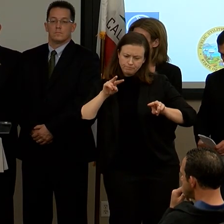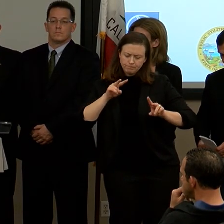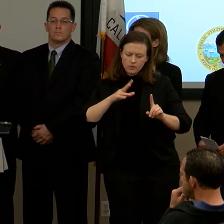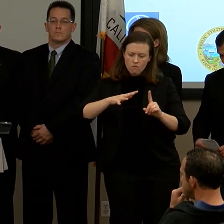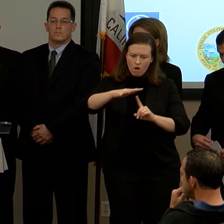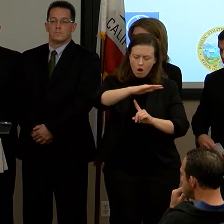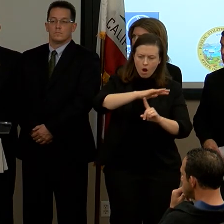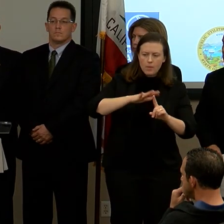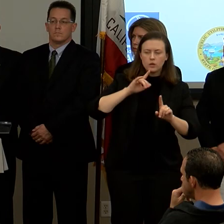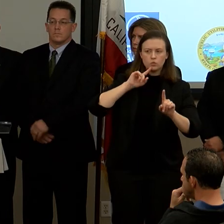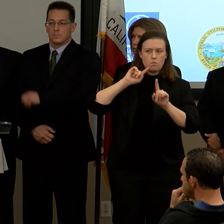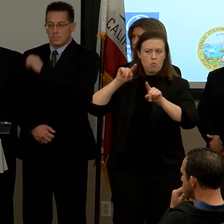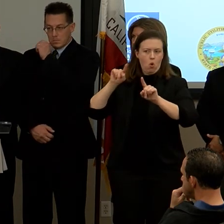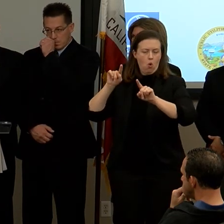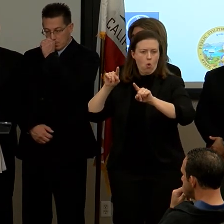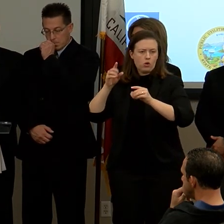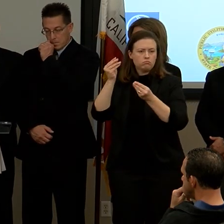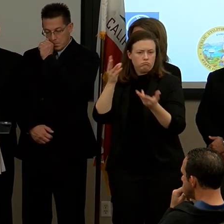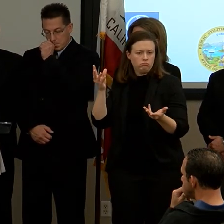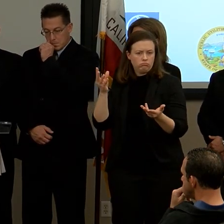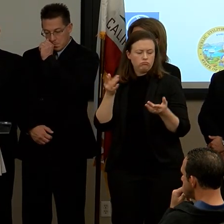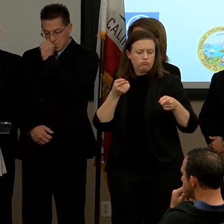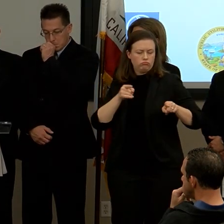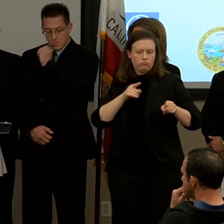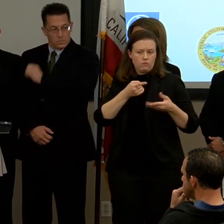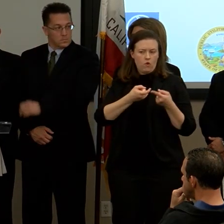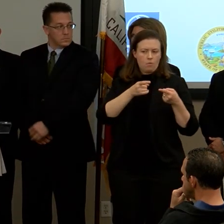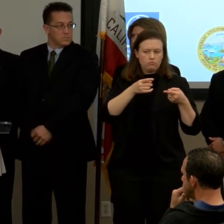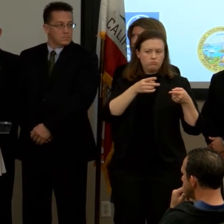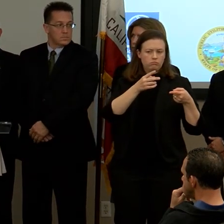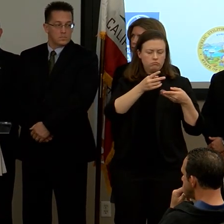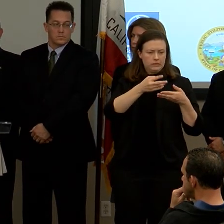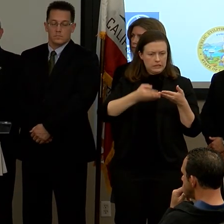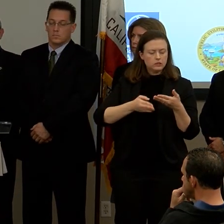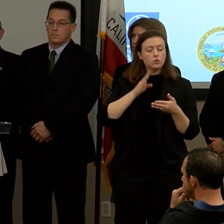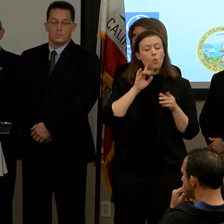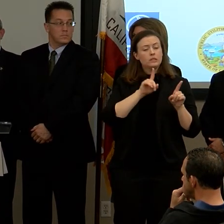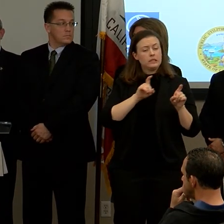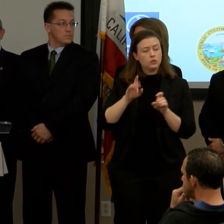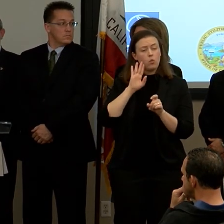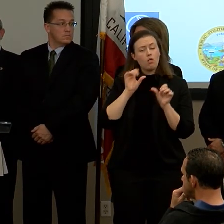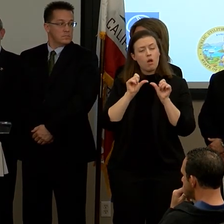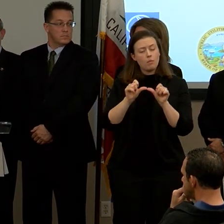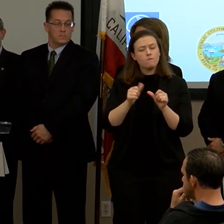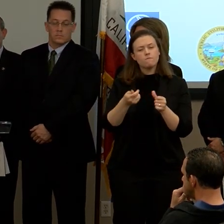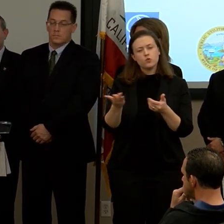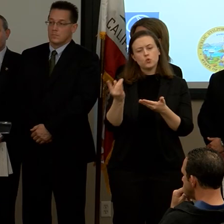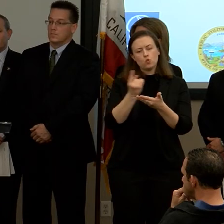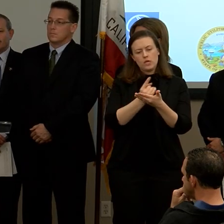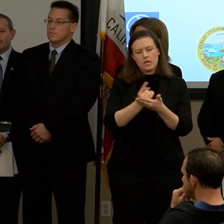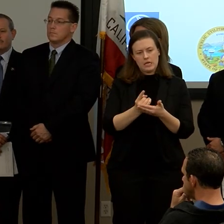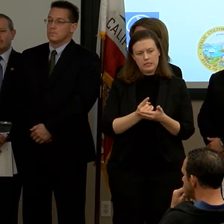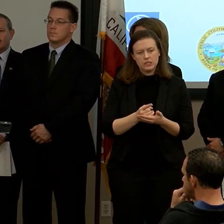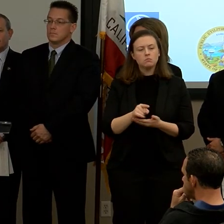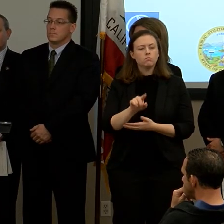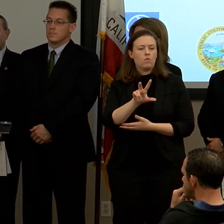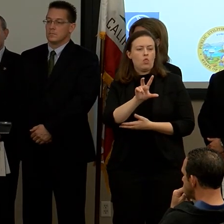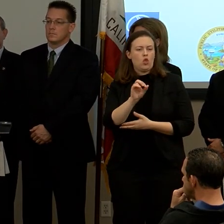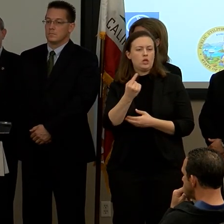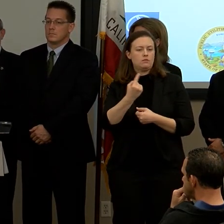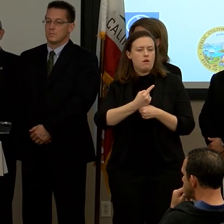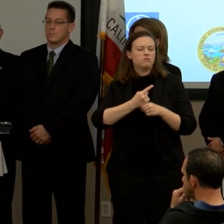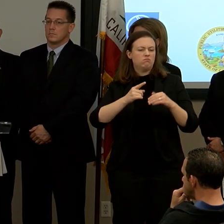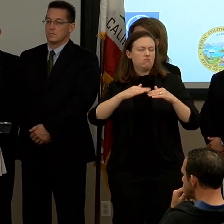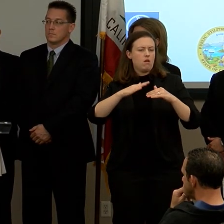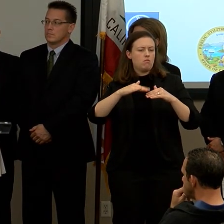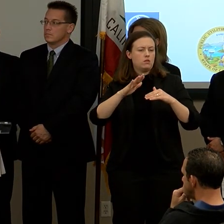and report on that. So we've requested that monitoring continue for at least several weeks, 30 days at least, so that